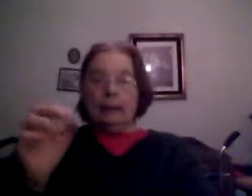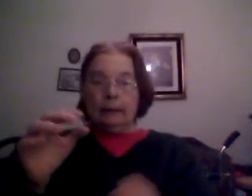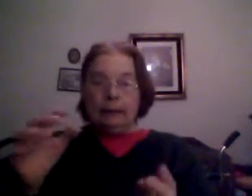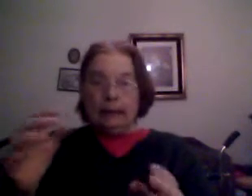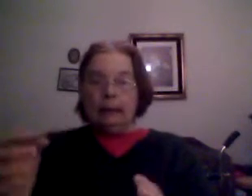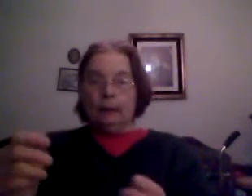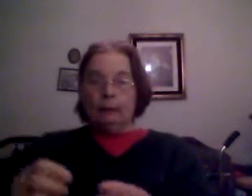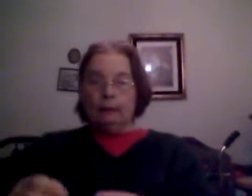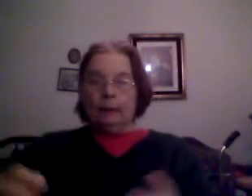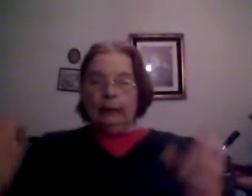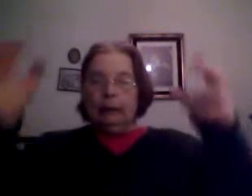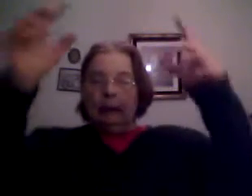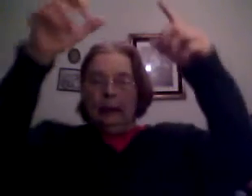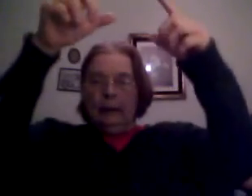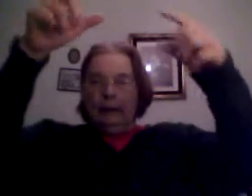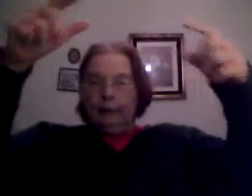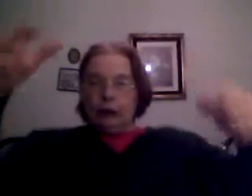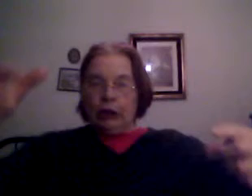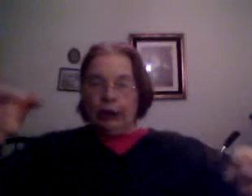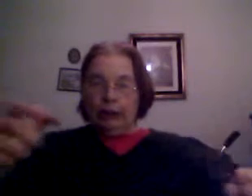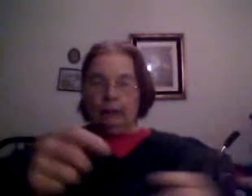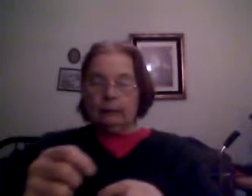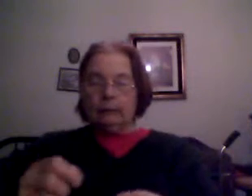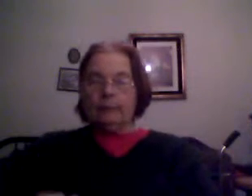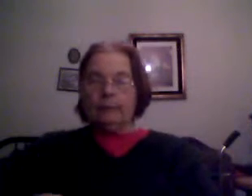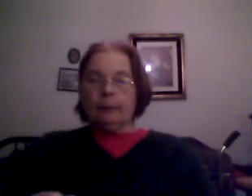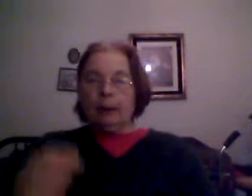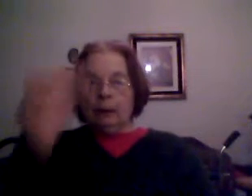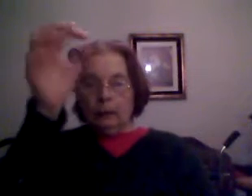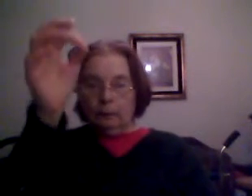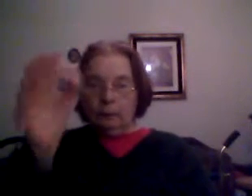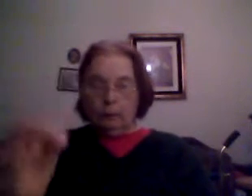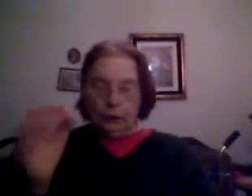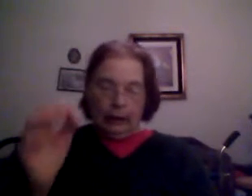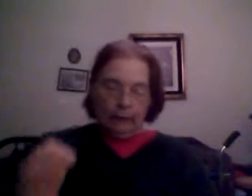And the details would be the shade and the pull chain.